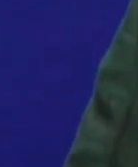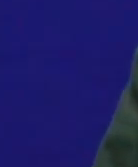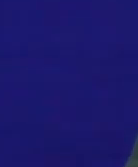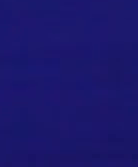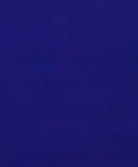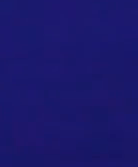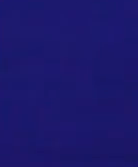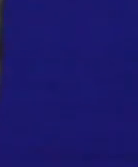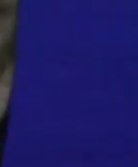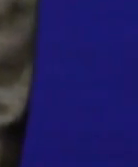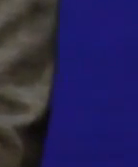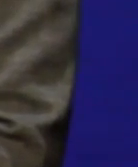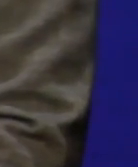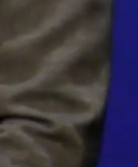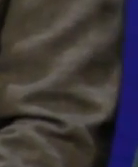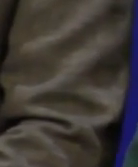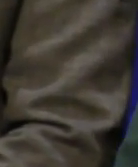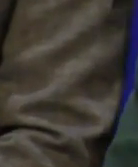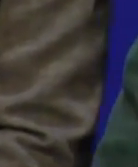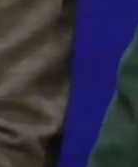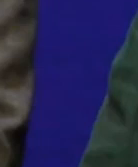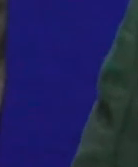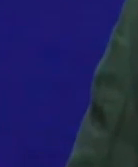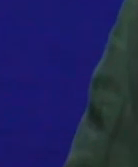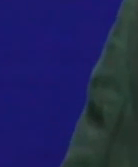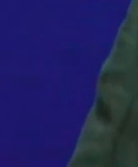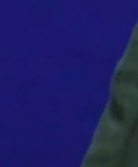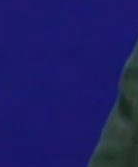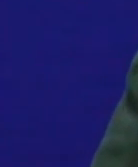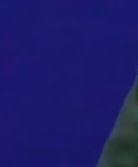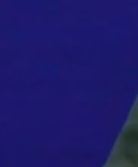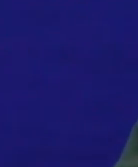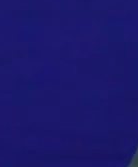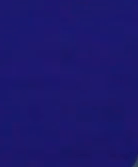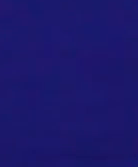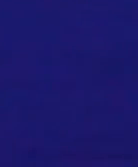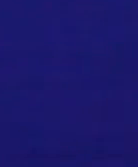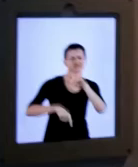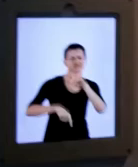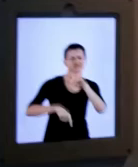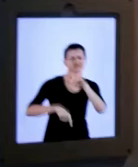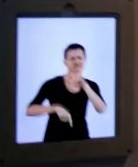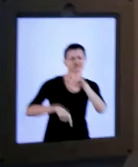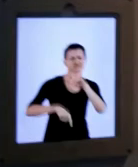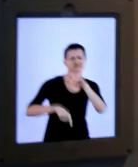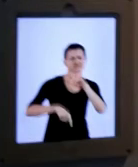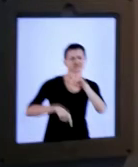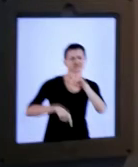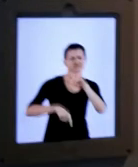Okay, next one. Oh, right, we're there. National Library, as you'll see there, all of their exhibitions,